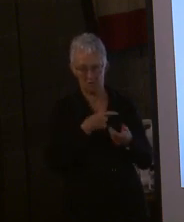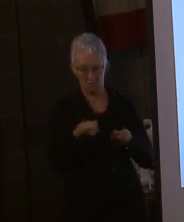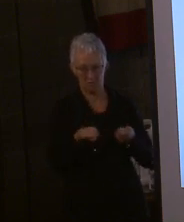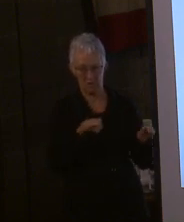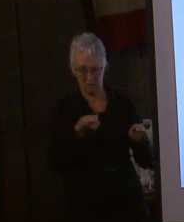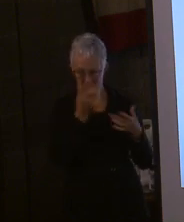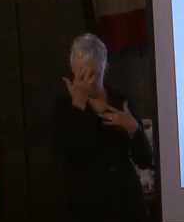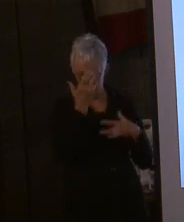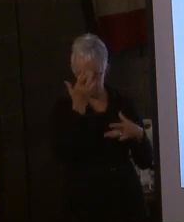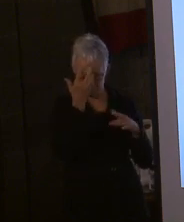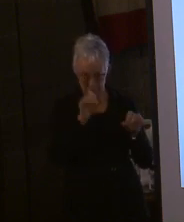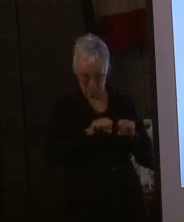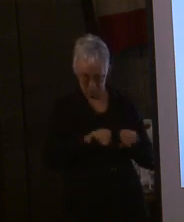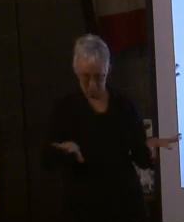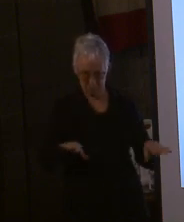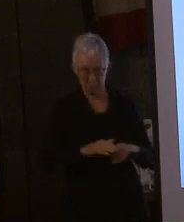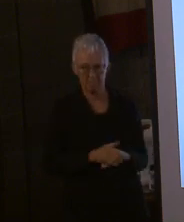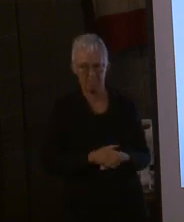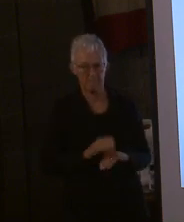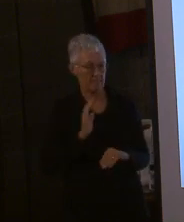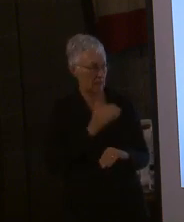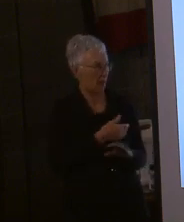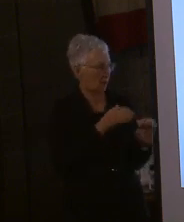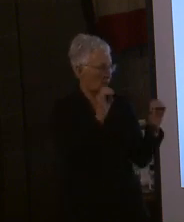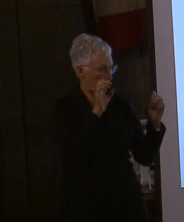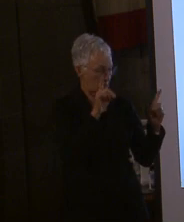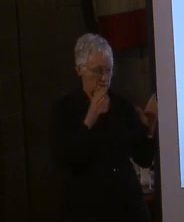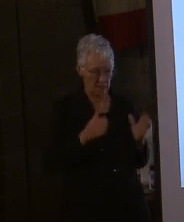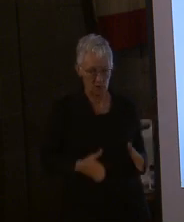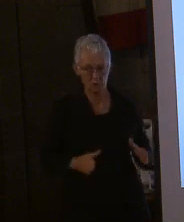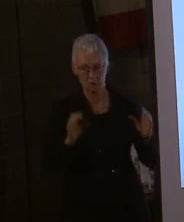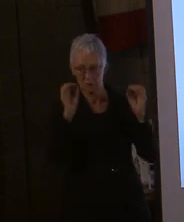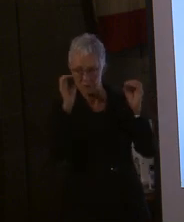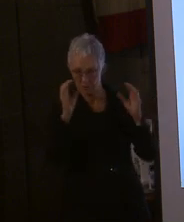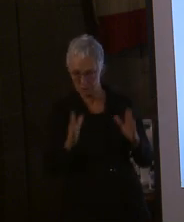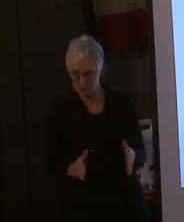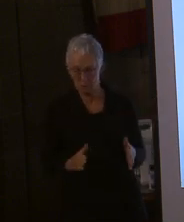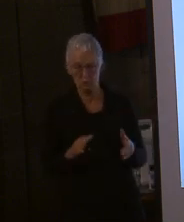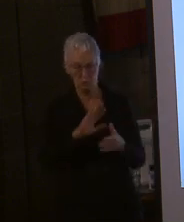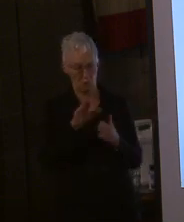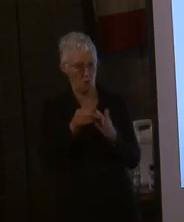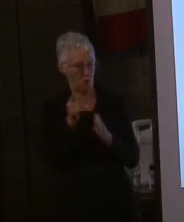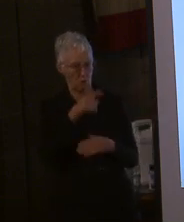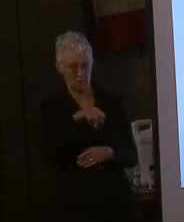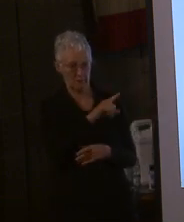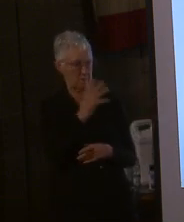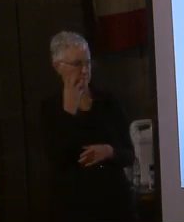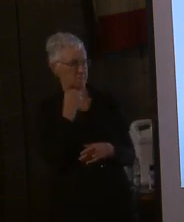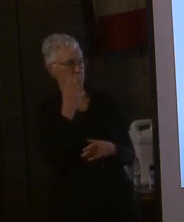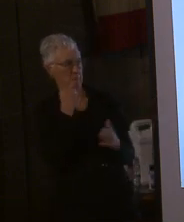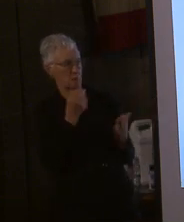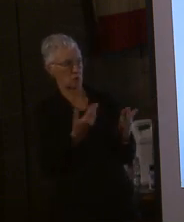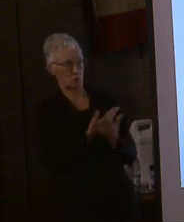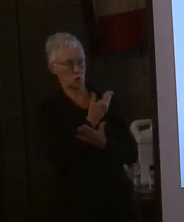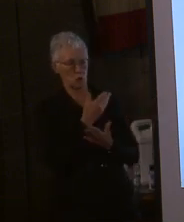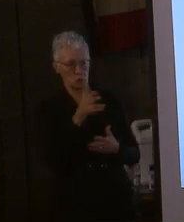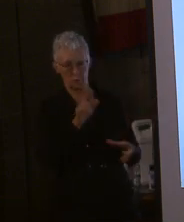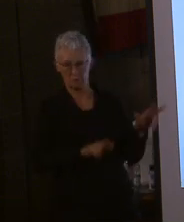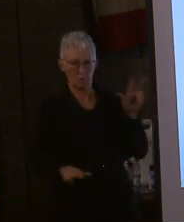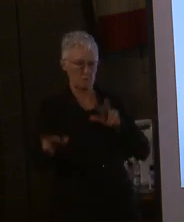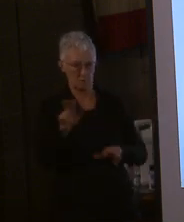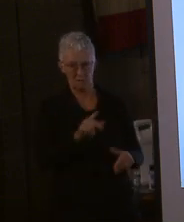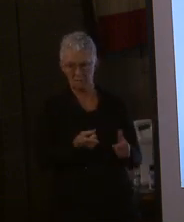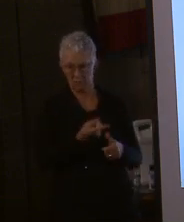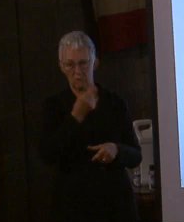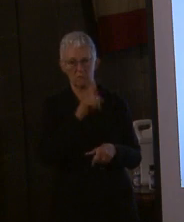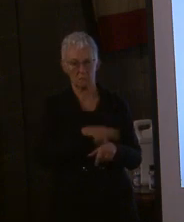certainly our educators, our teachers, administrative staff. They're all going through unknown territory here. We have not dealt with a pandemic in over a century,